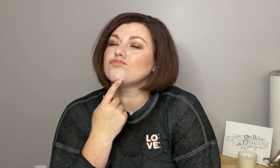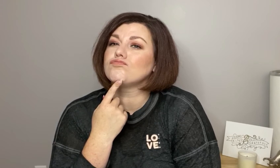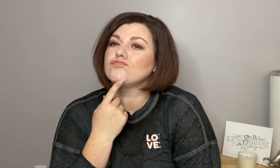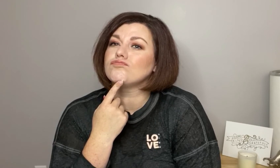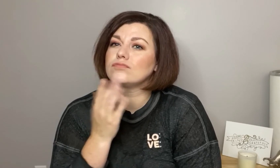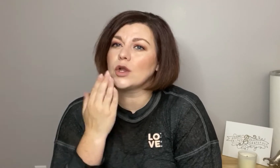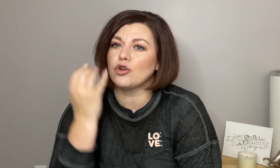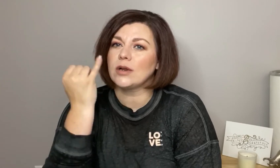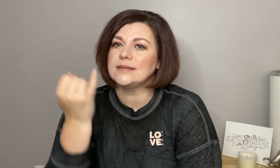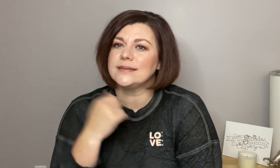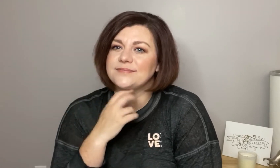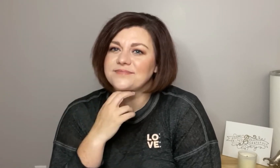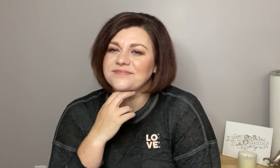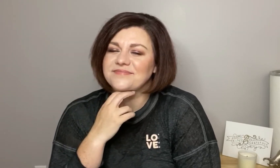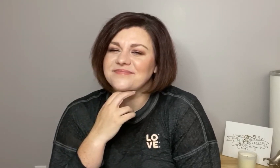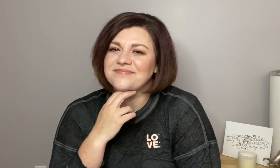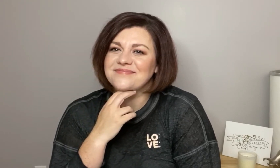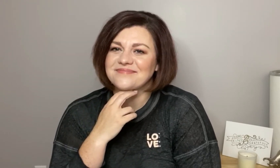Now that I think of it, it's actually a really good idea.